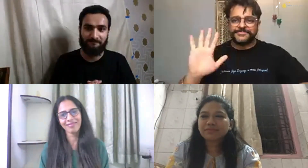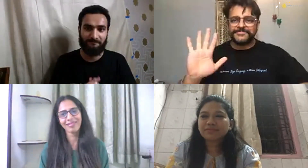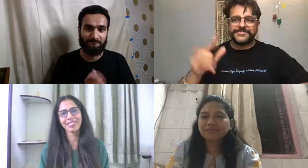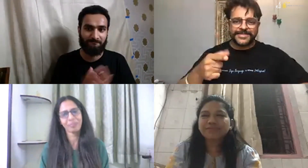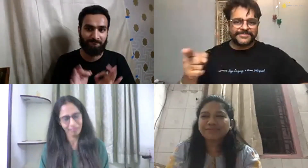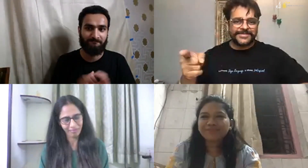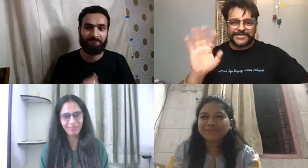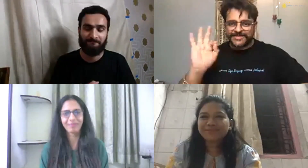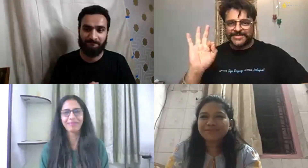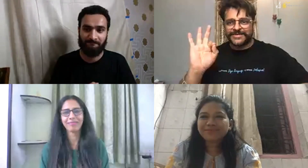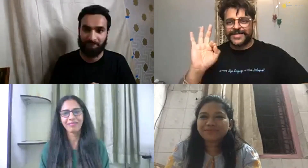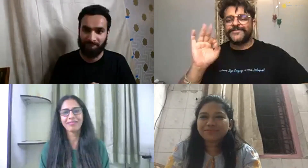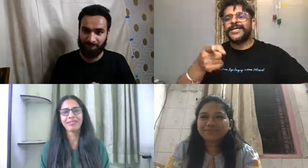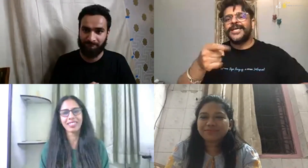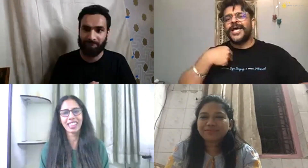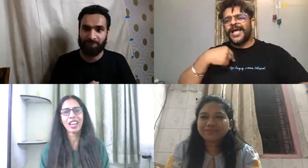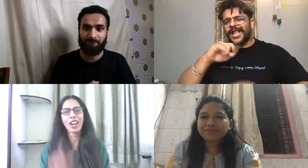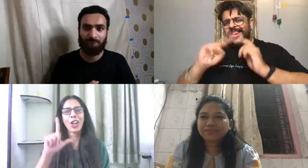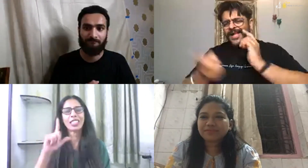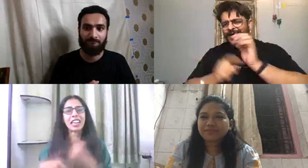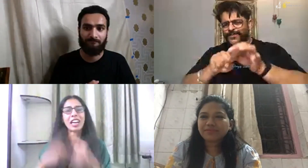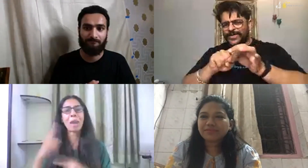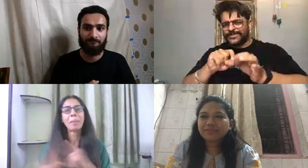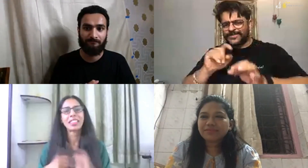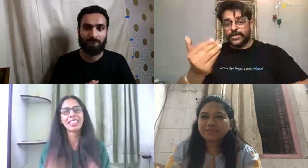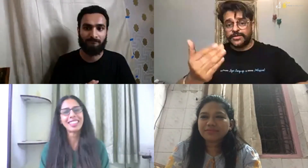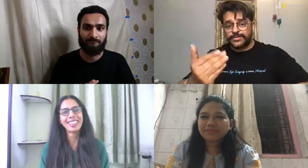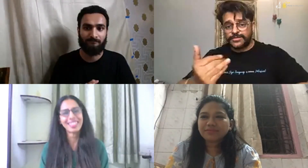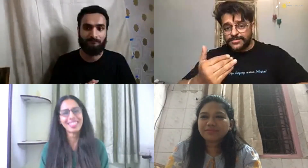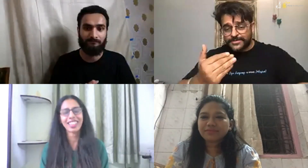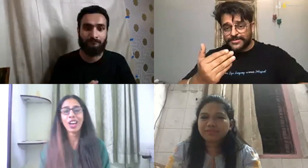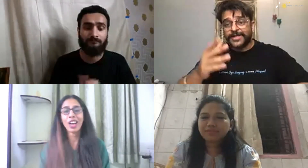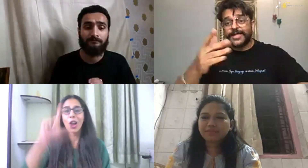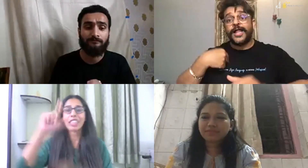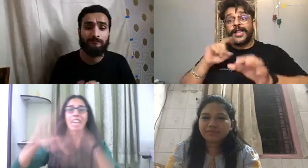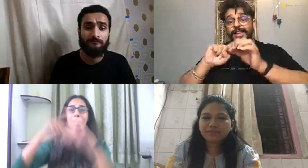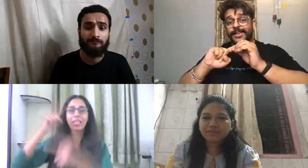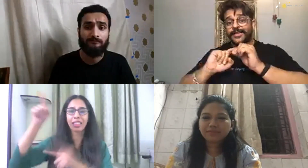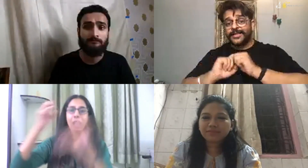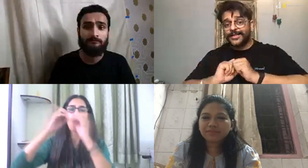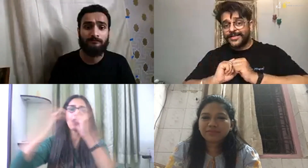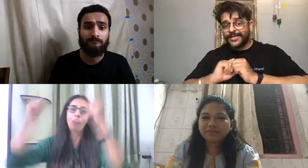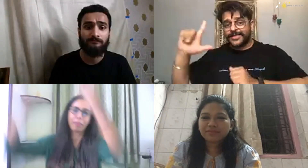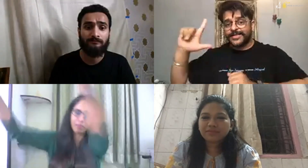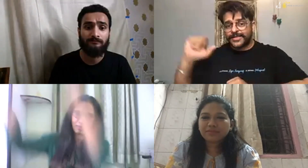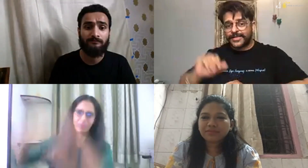expand yourself as well. Both the benefits. Perfect. Perfect. Last question. Yeah, go ahead, please.